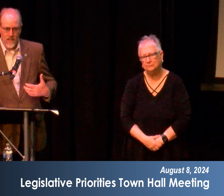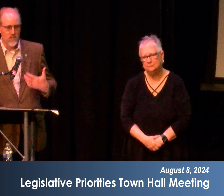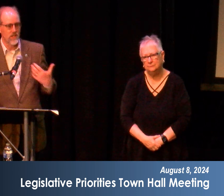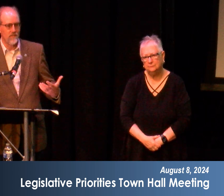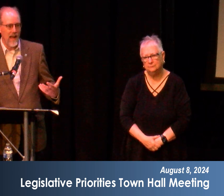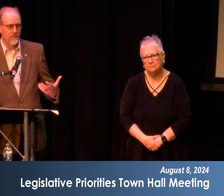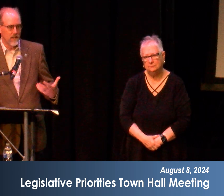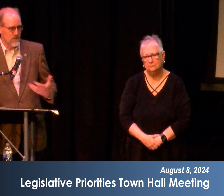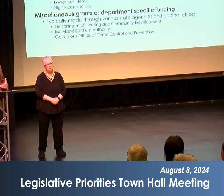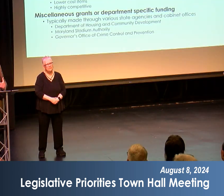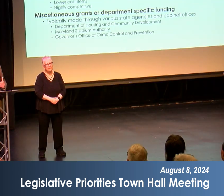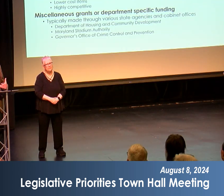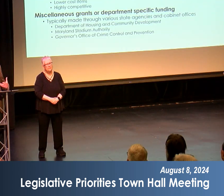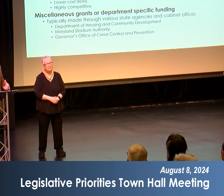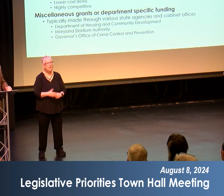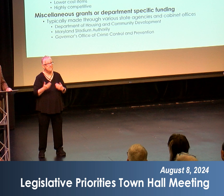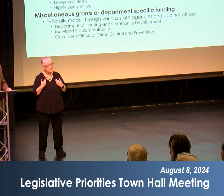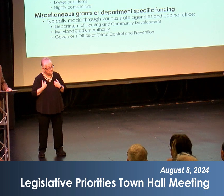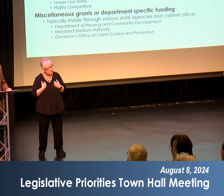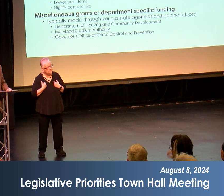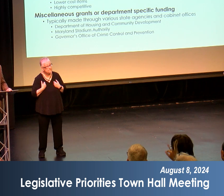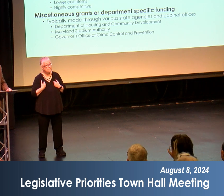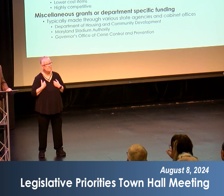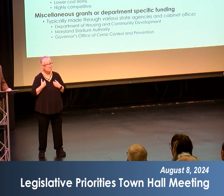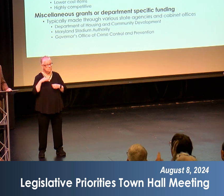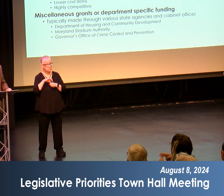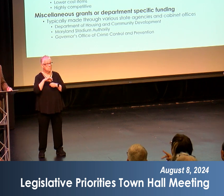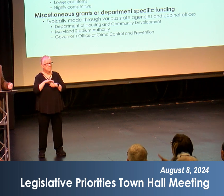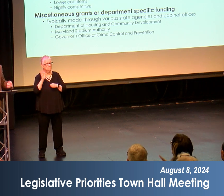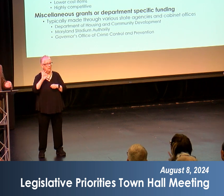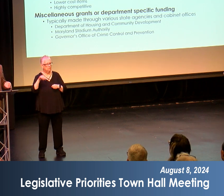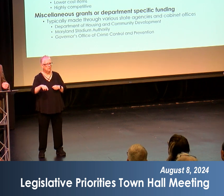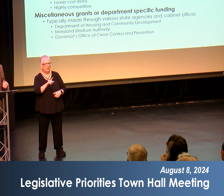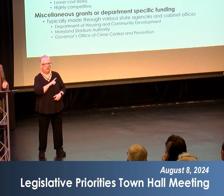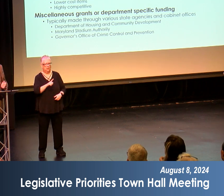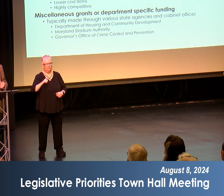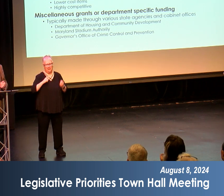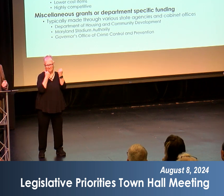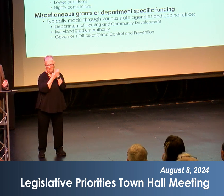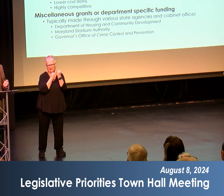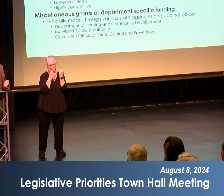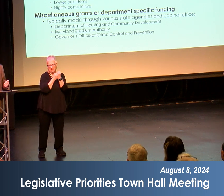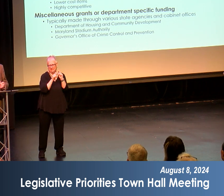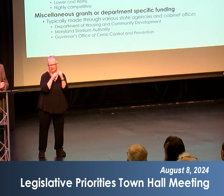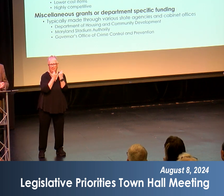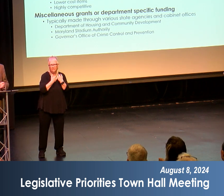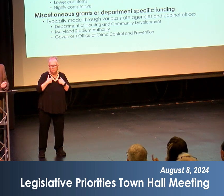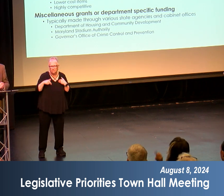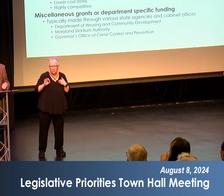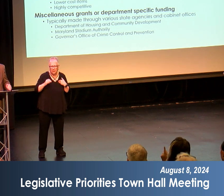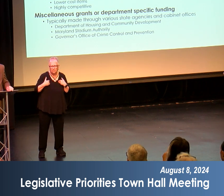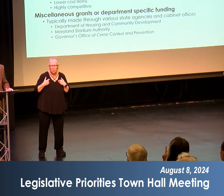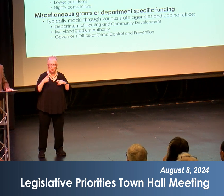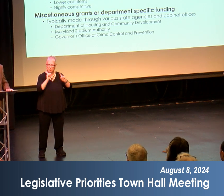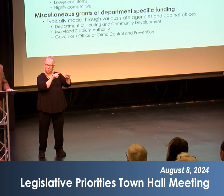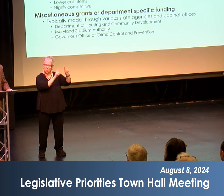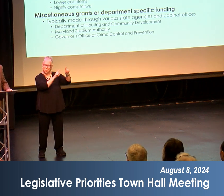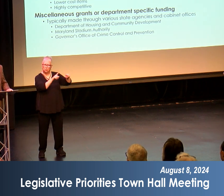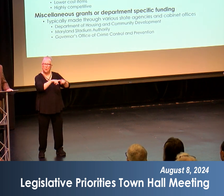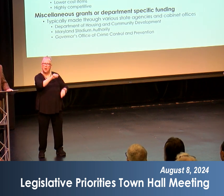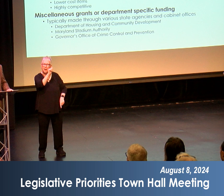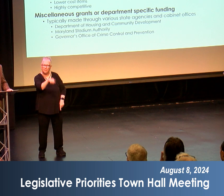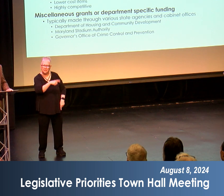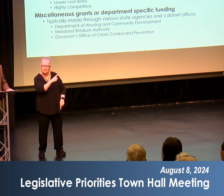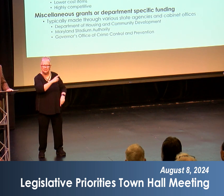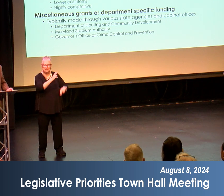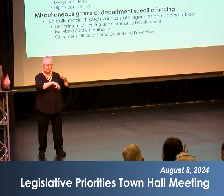have a legislative advocacy team that works on the city's behalf in Annapolis, and a lot of that is about building relationships. So our